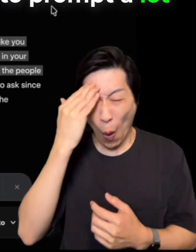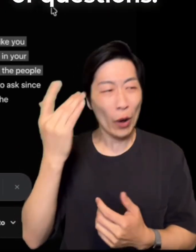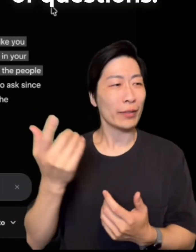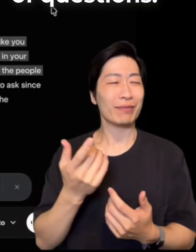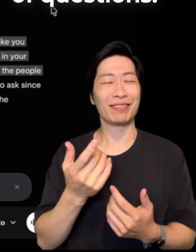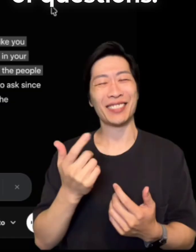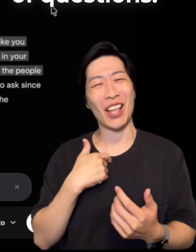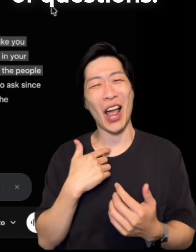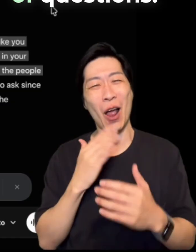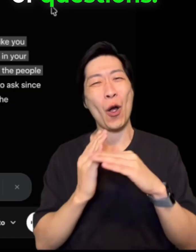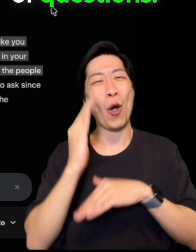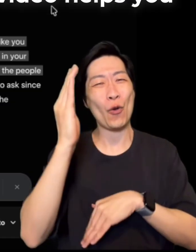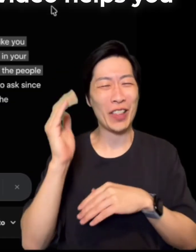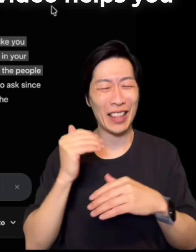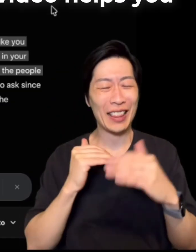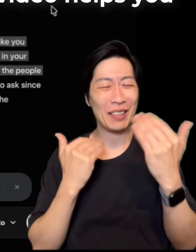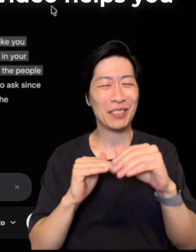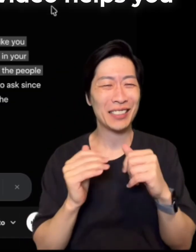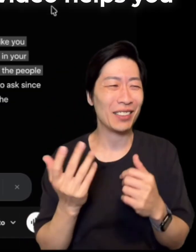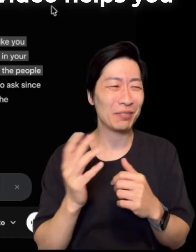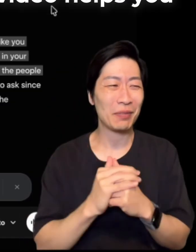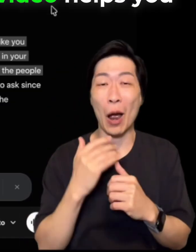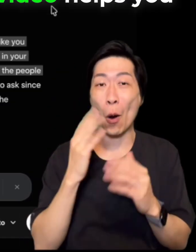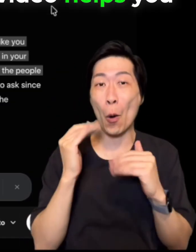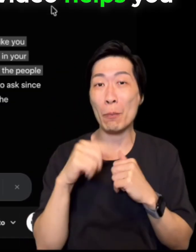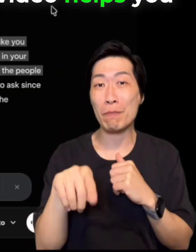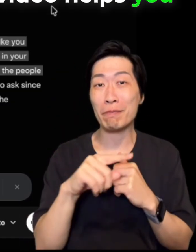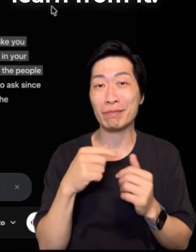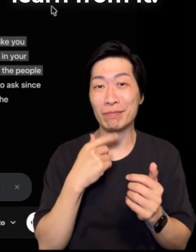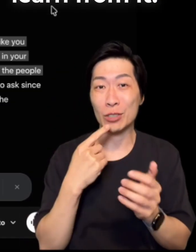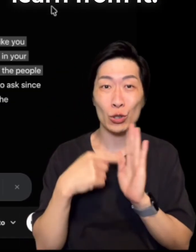prompt a lot and ask a lot of questions. So I hope this